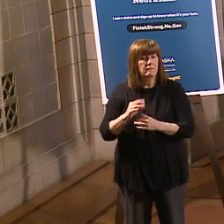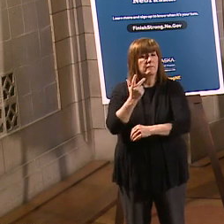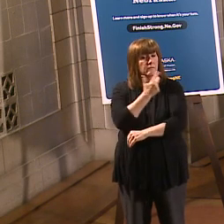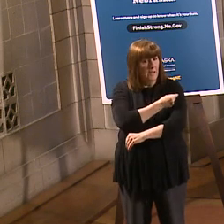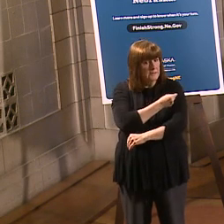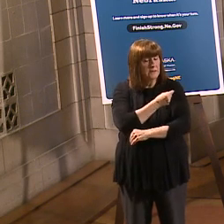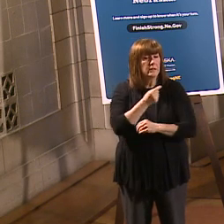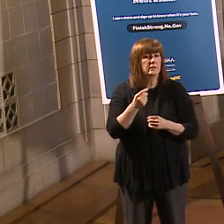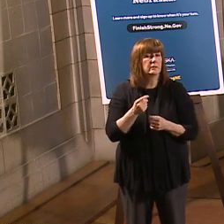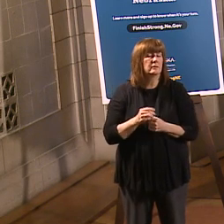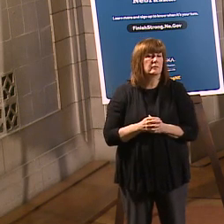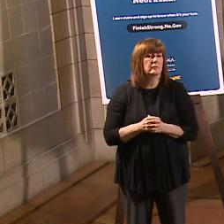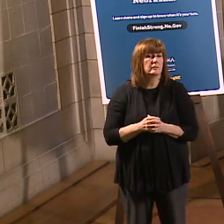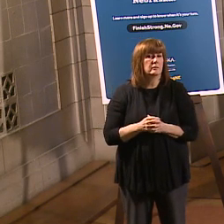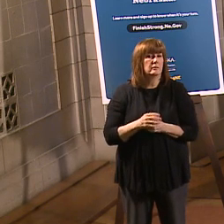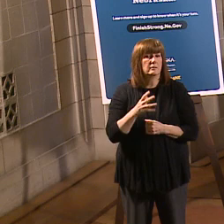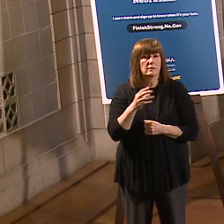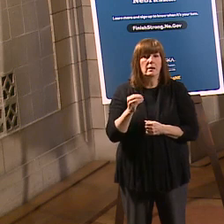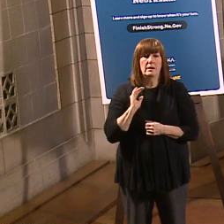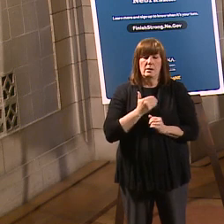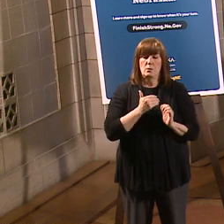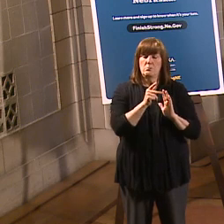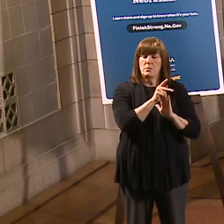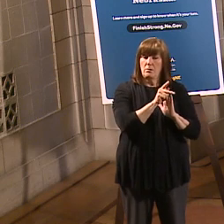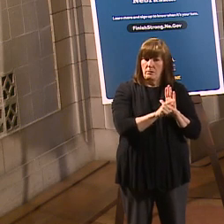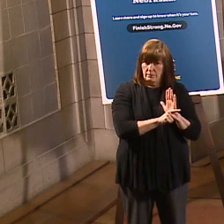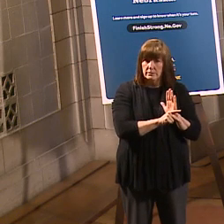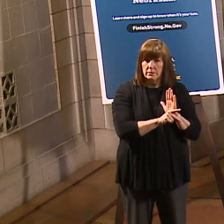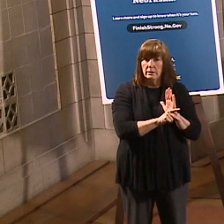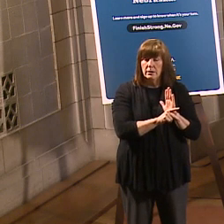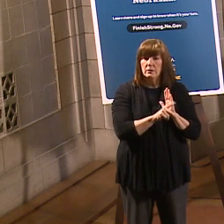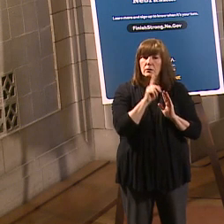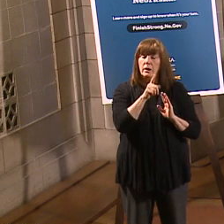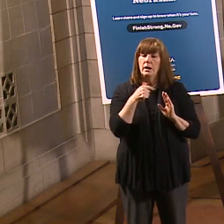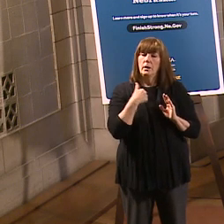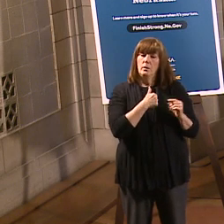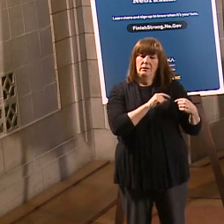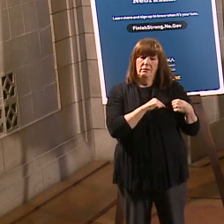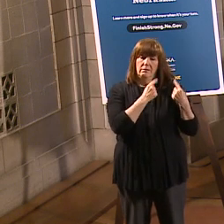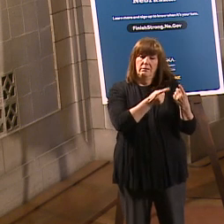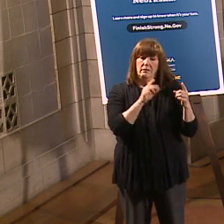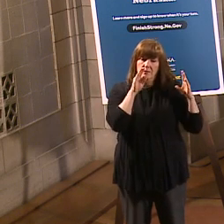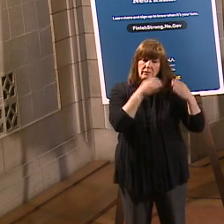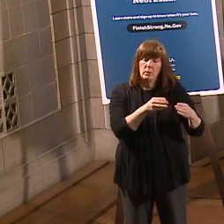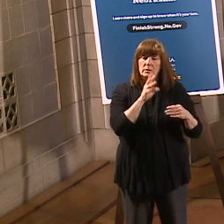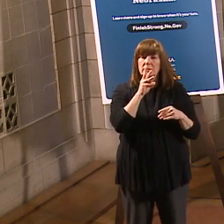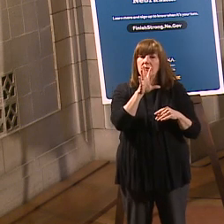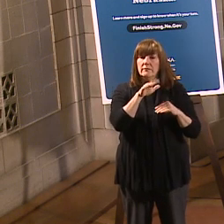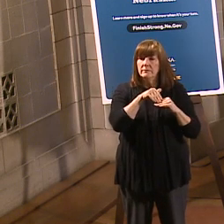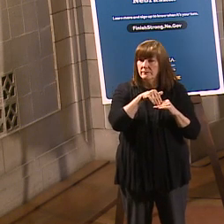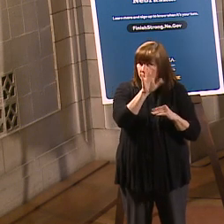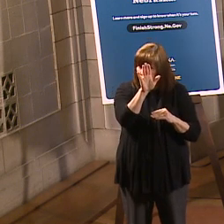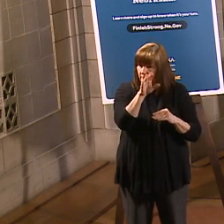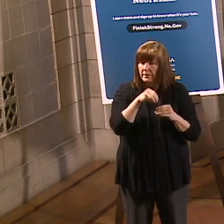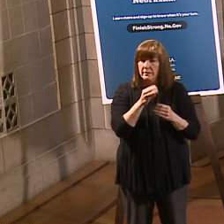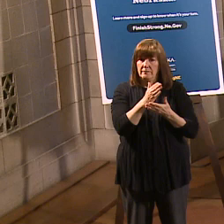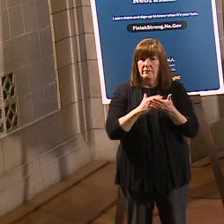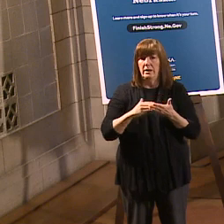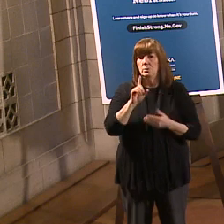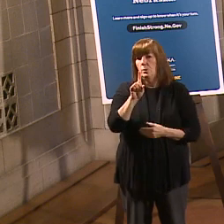vaccines and our policies. As we've talked about, we've really focused on those folks who have been 65 years and older in phase